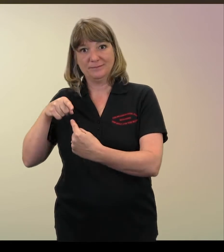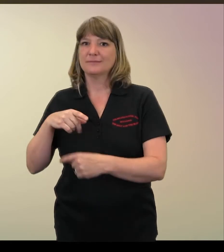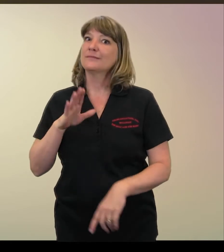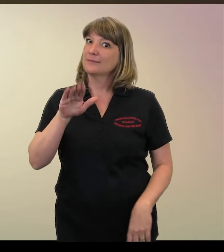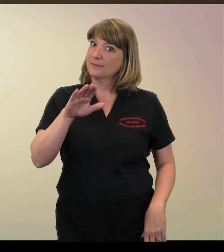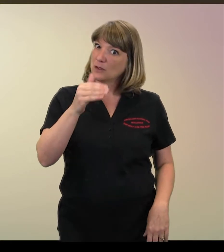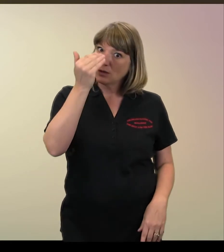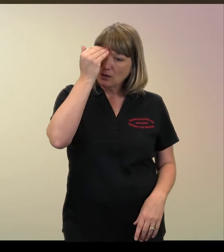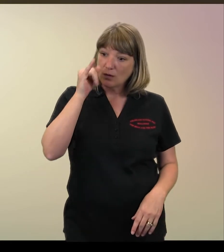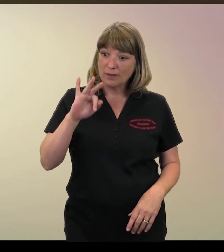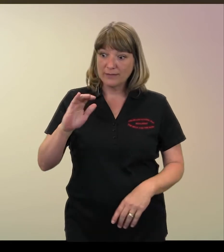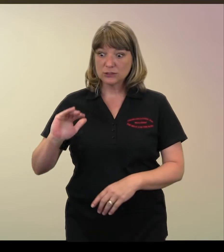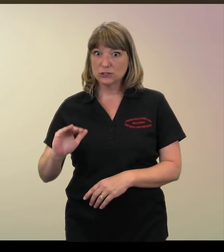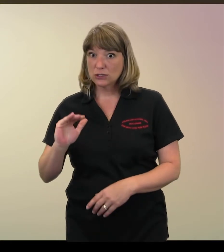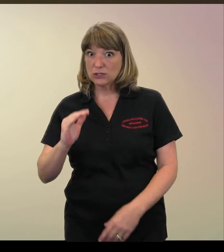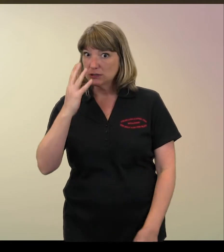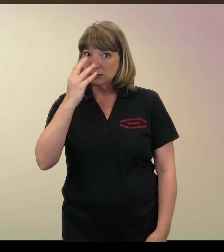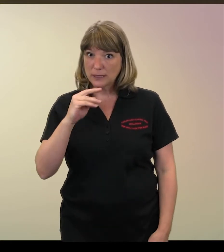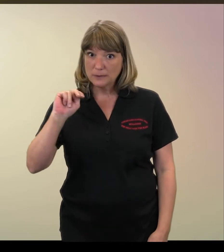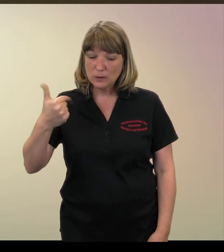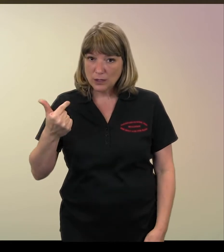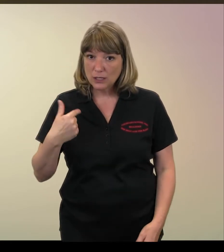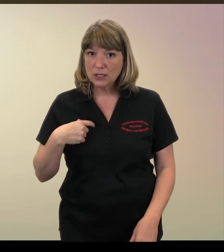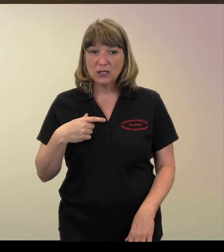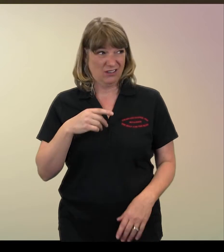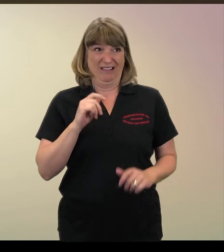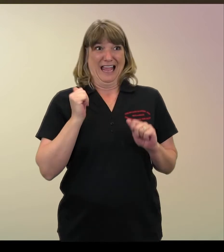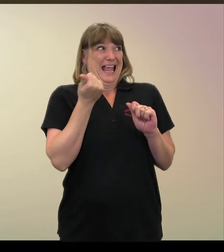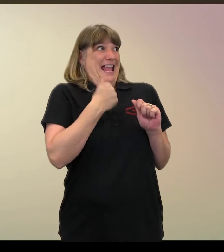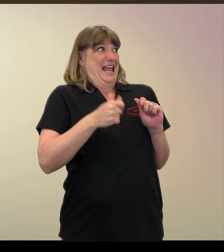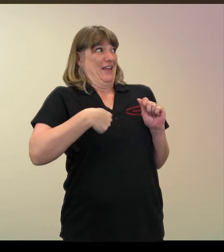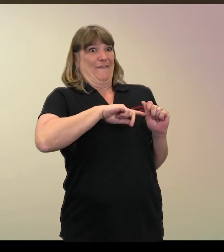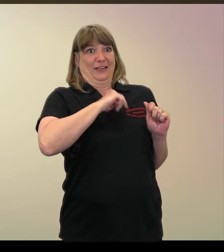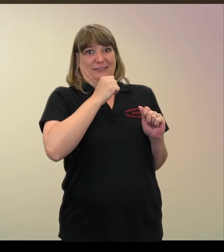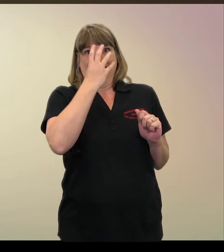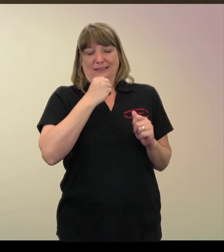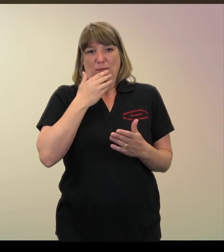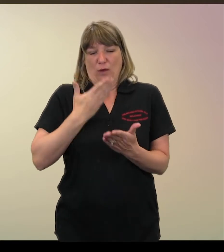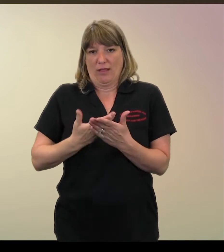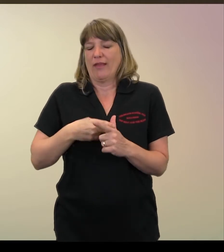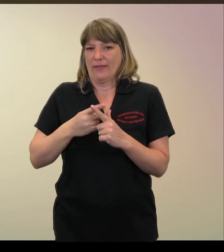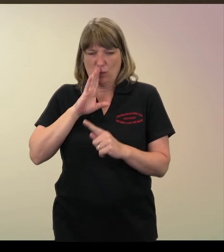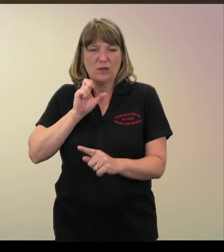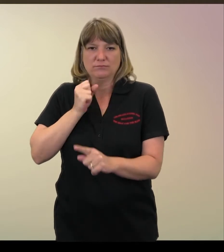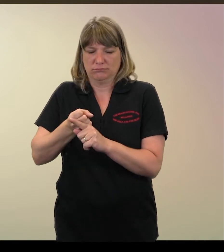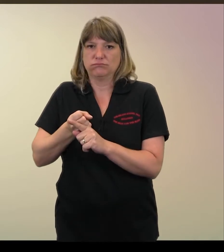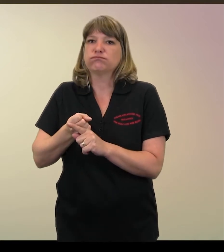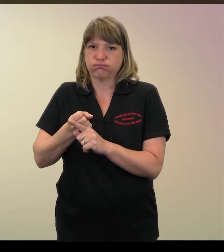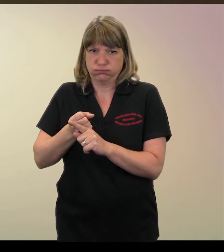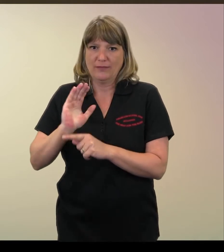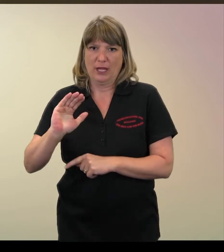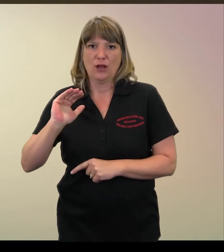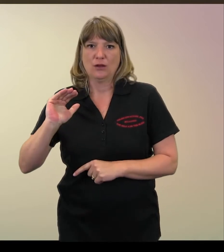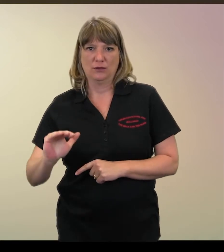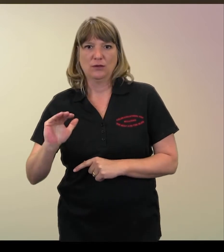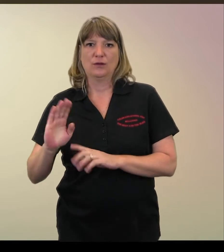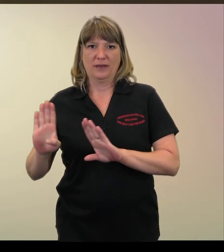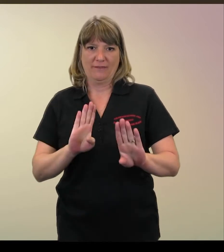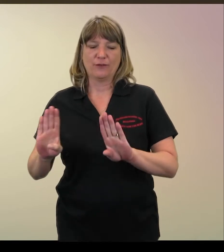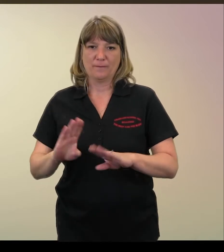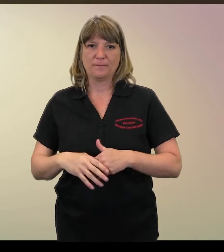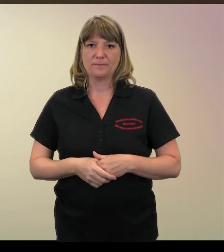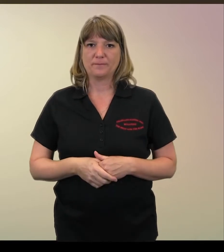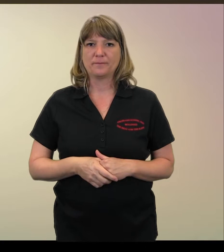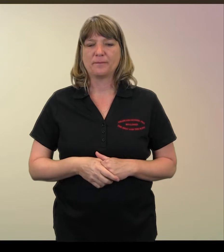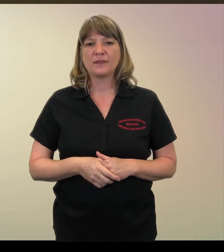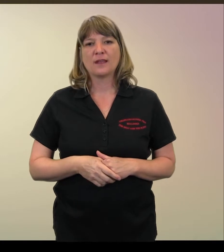difficulties, and as we all know, if children are not sleeping well, or if any of us are not sleeping well, that can have a huge impact on the child's